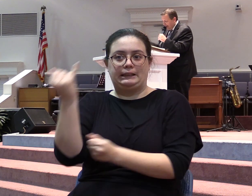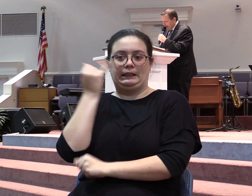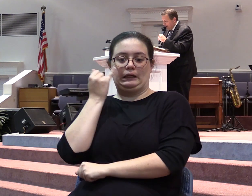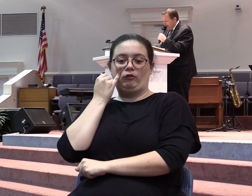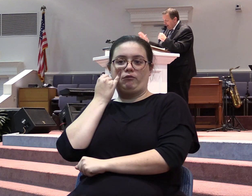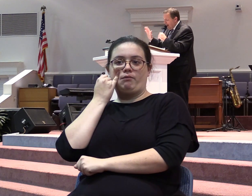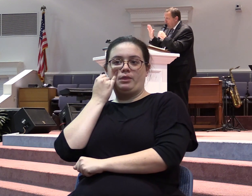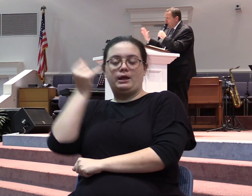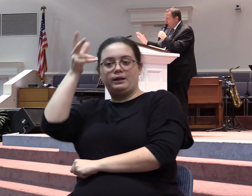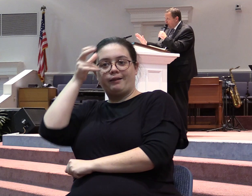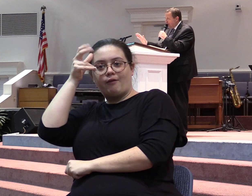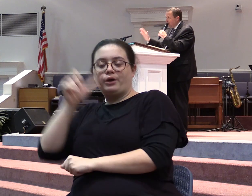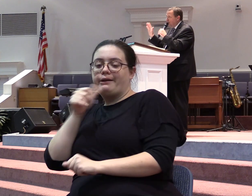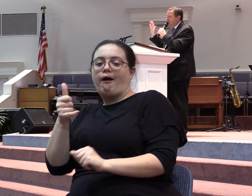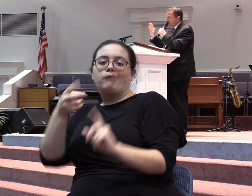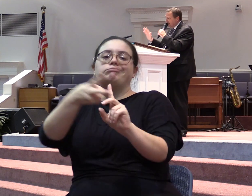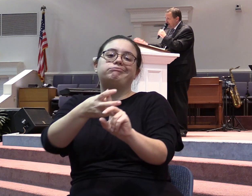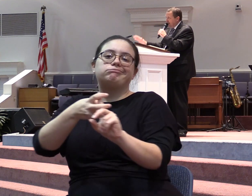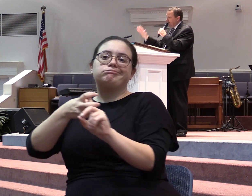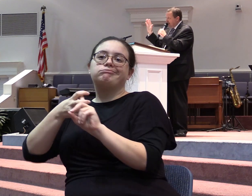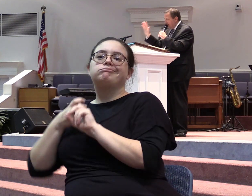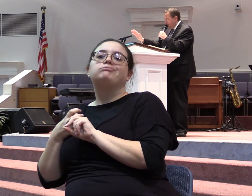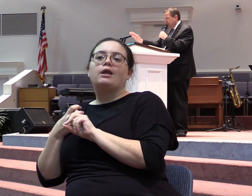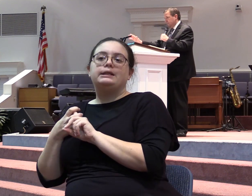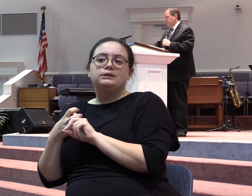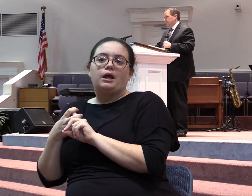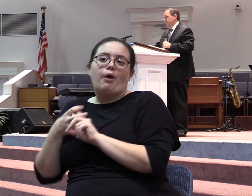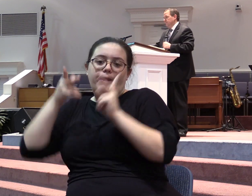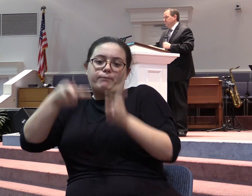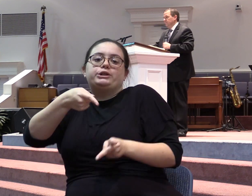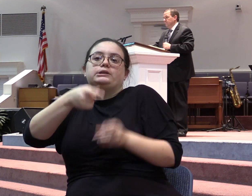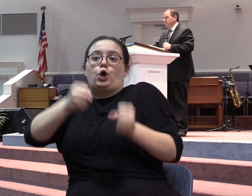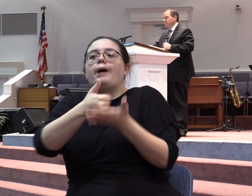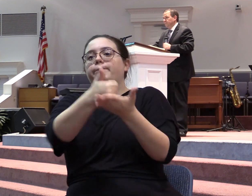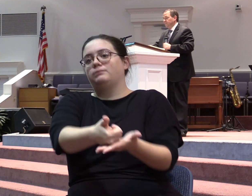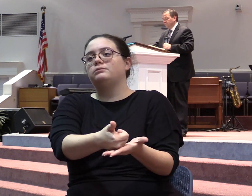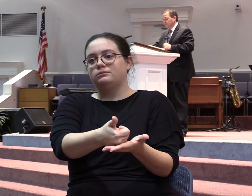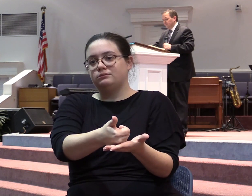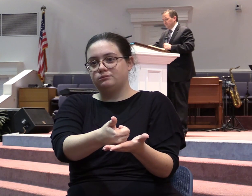had the enemy not murdered what was intended to help us. That's good.